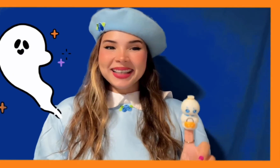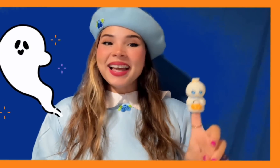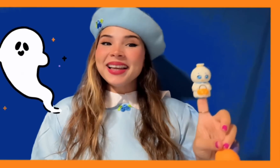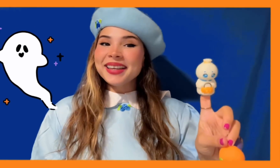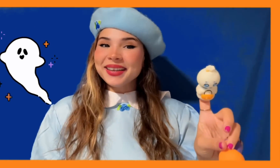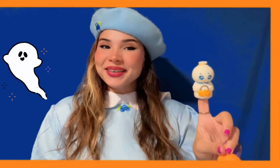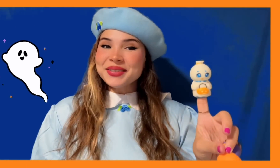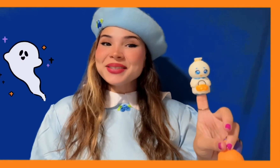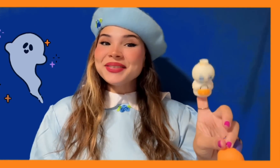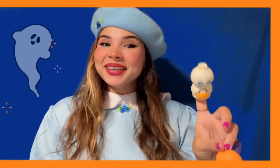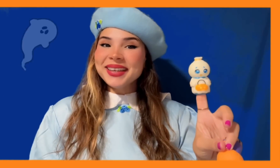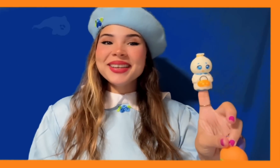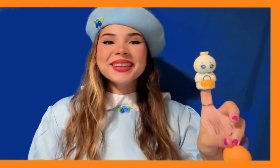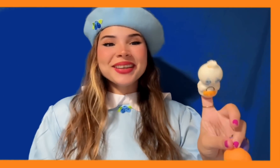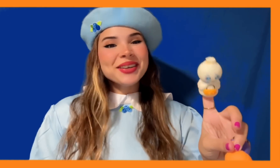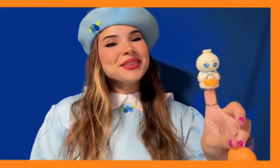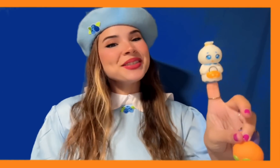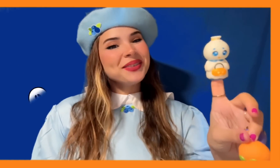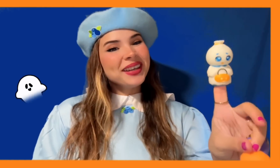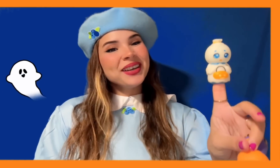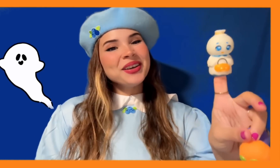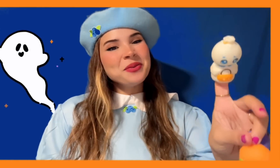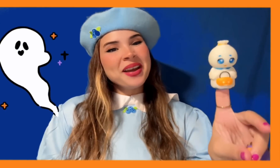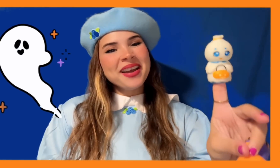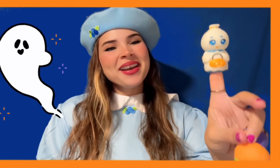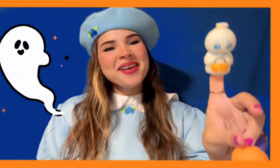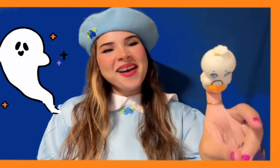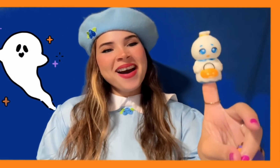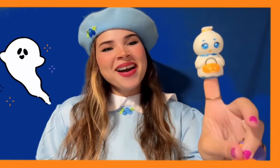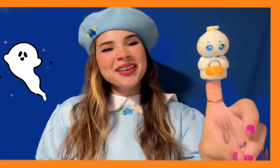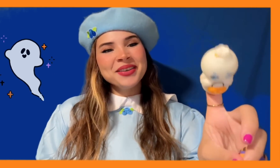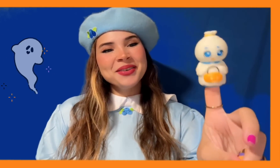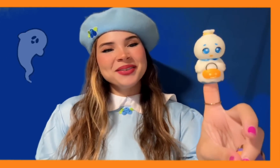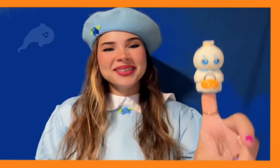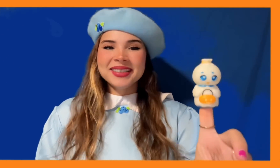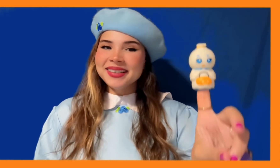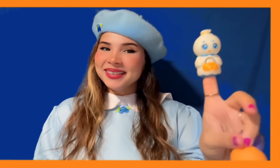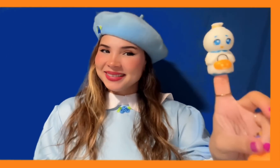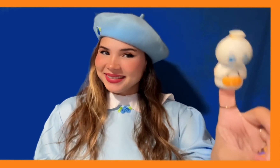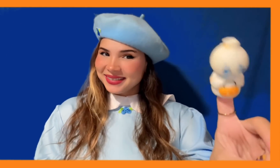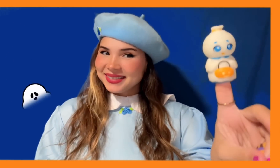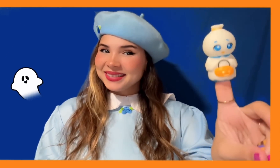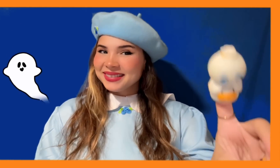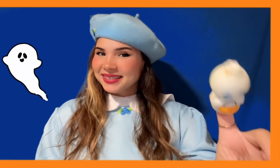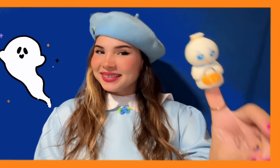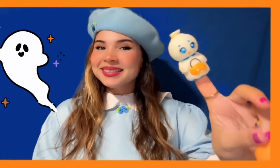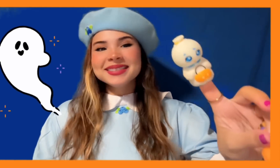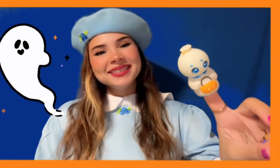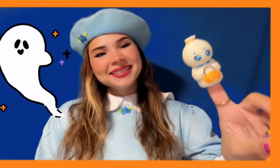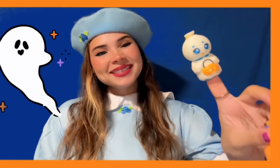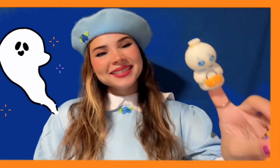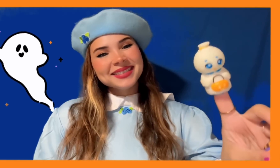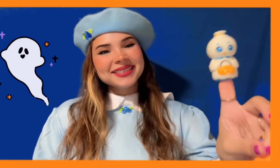do you do? Ghost finger, where are you? Boo! Here I am,